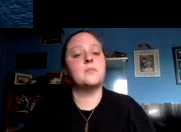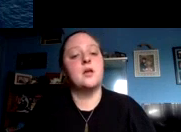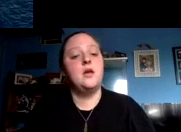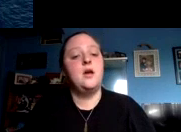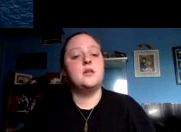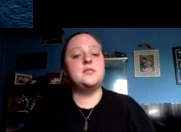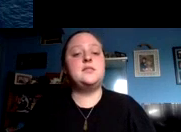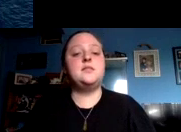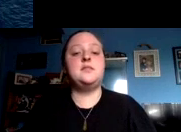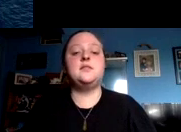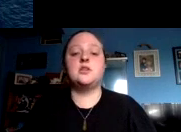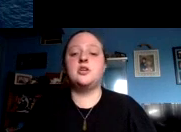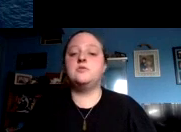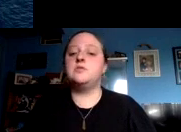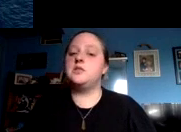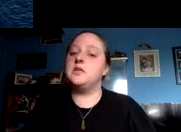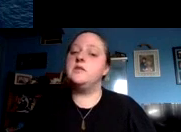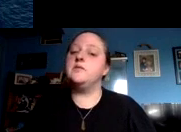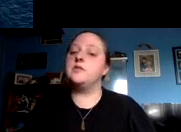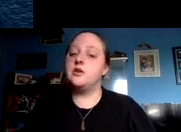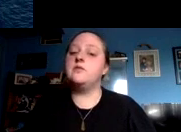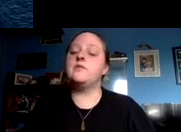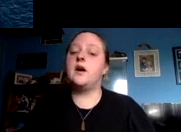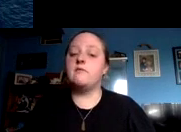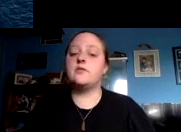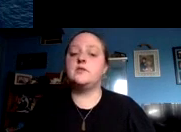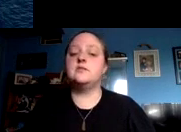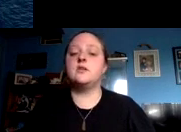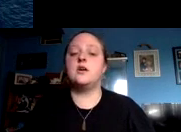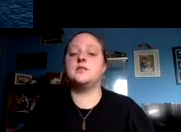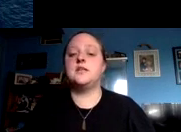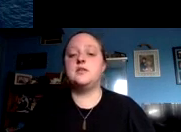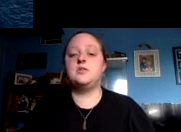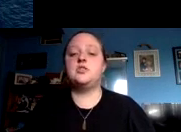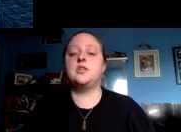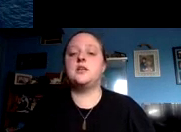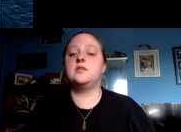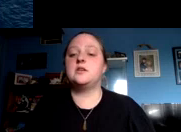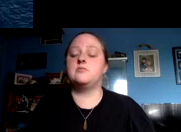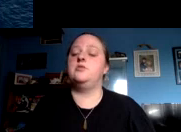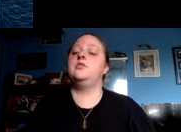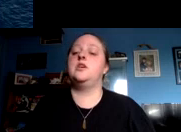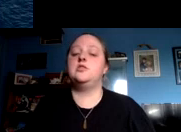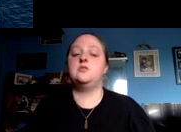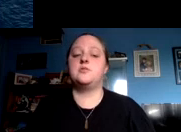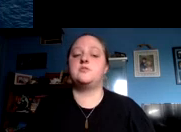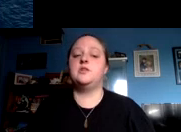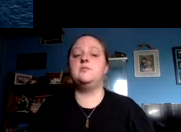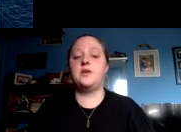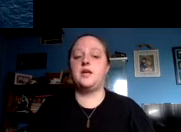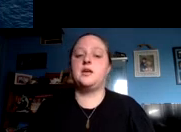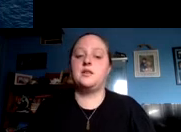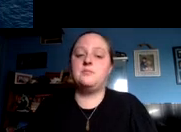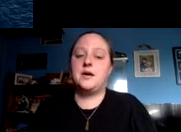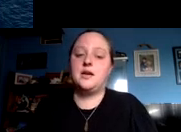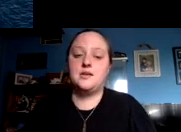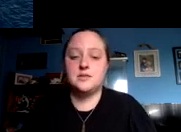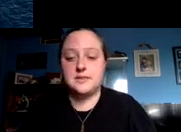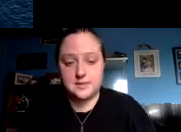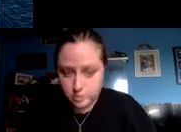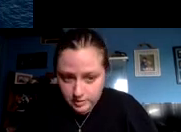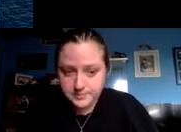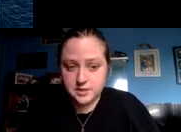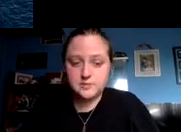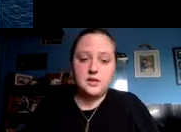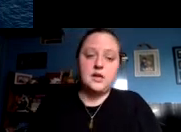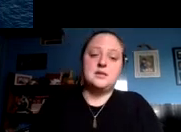MS. This disease occurs when nerve coverings are damaged and the communication between the brain and the body